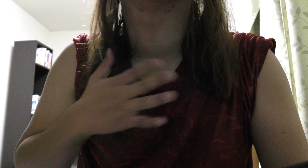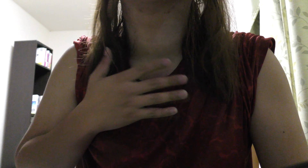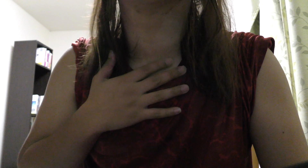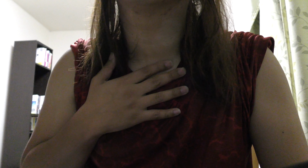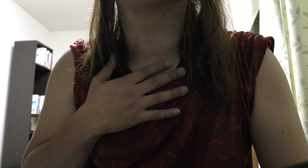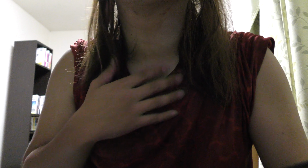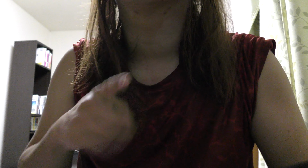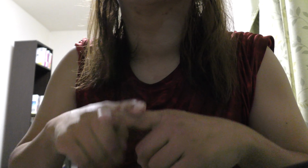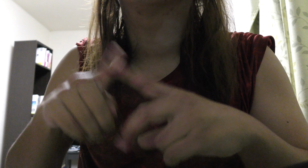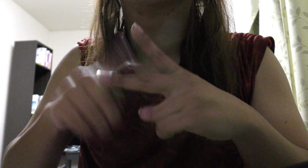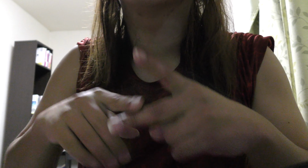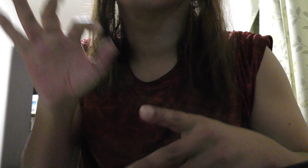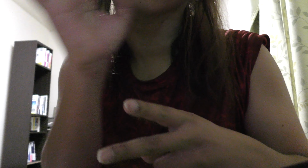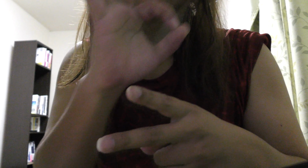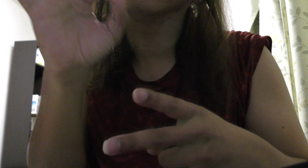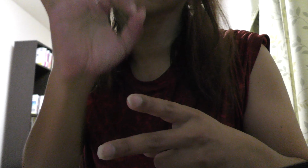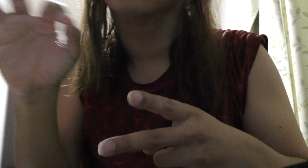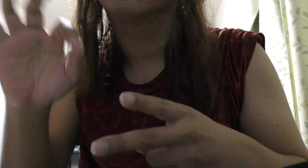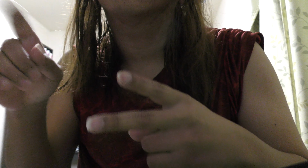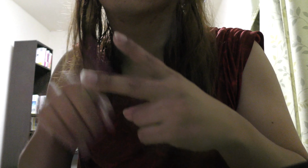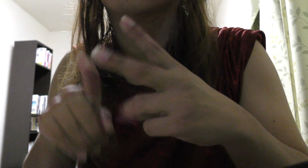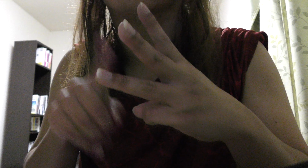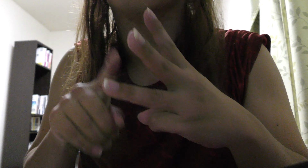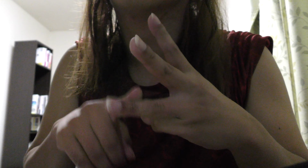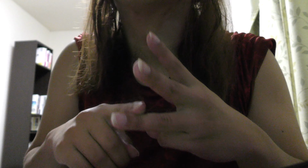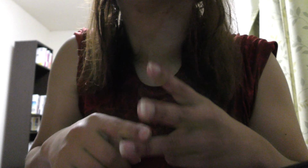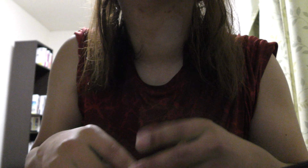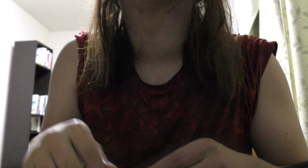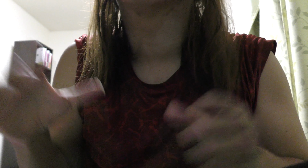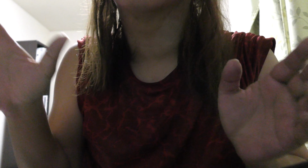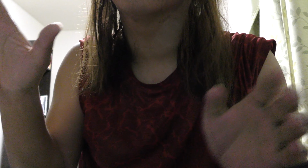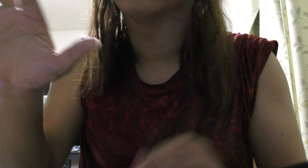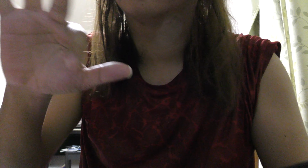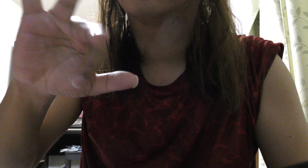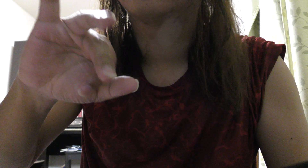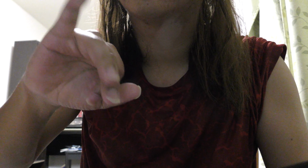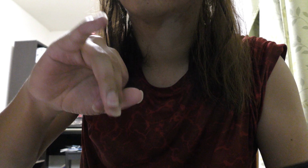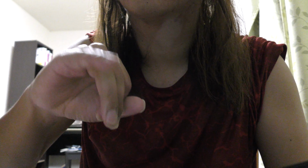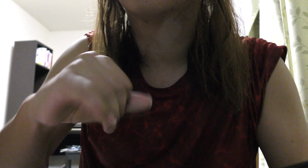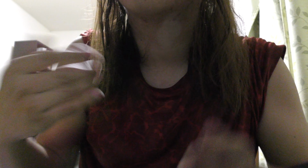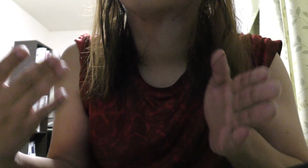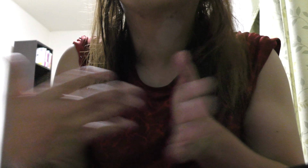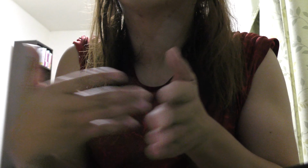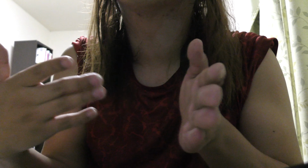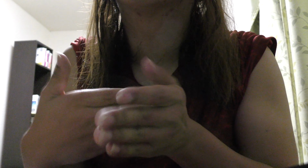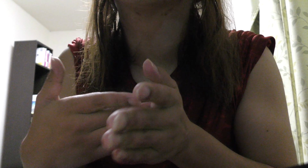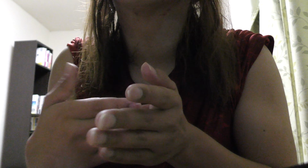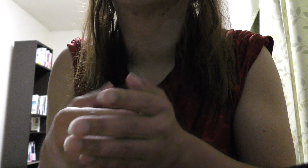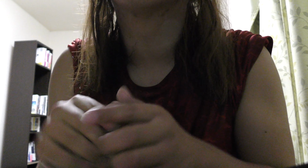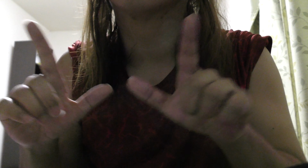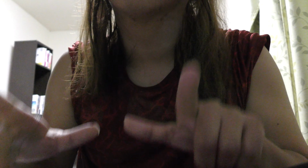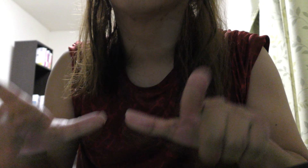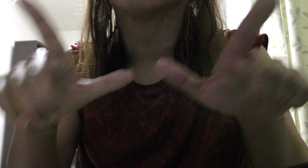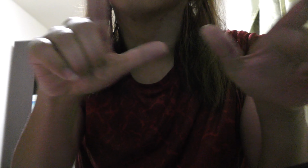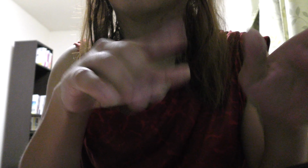love, try to cry To reach out for eternity If it's to let free